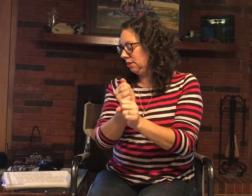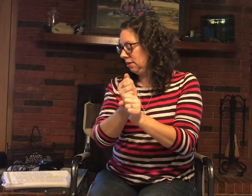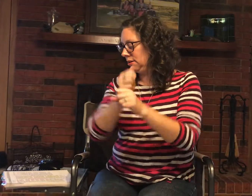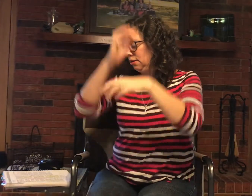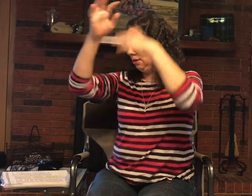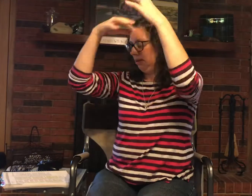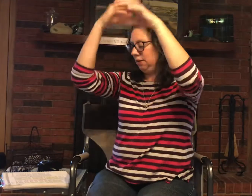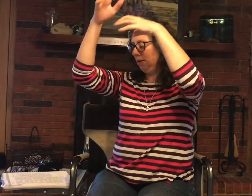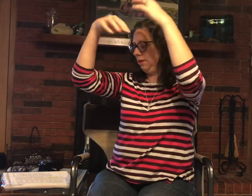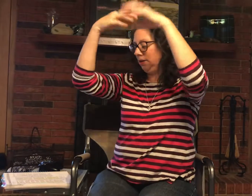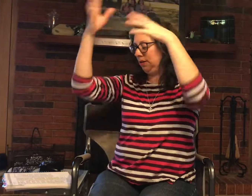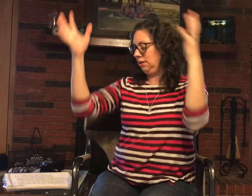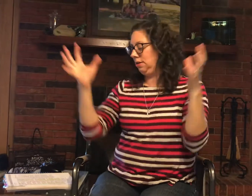created the heaven and the